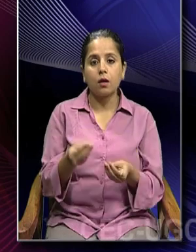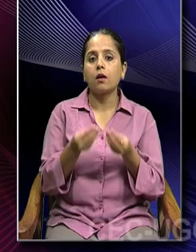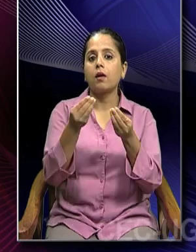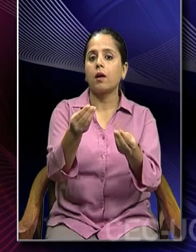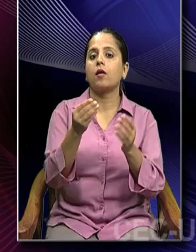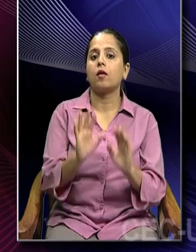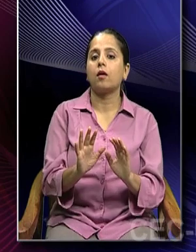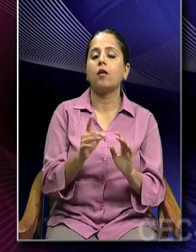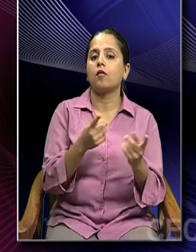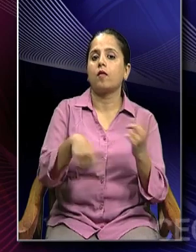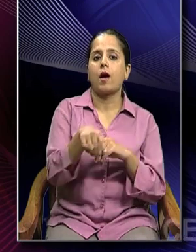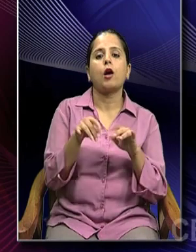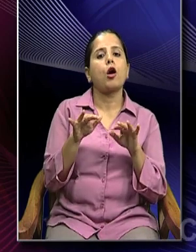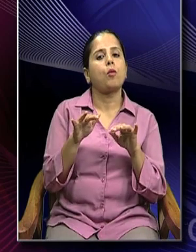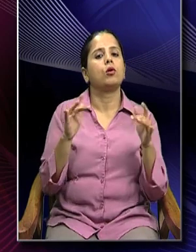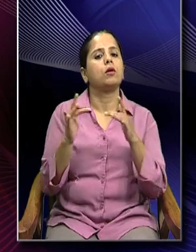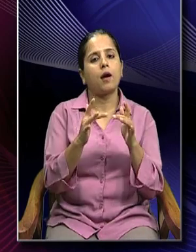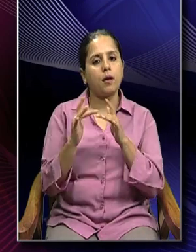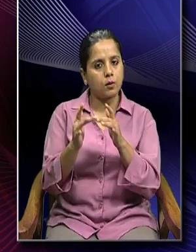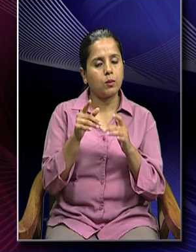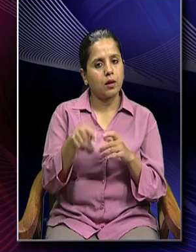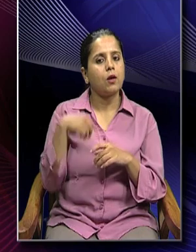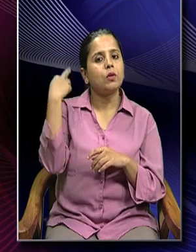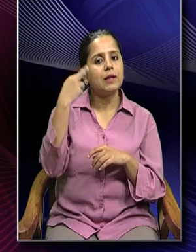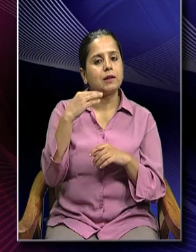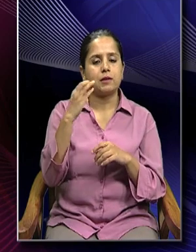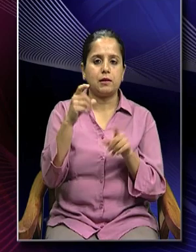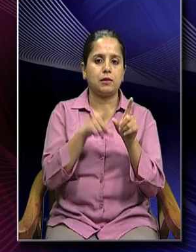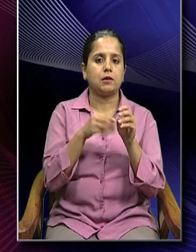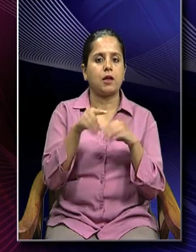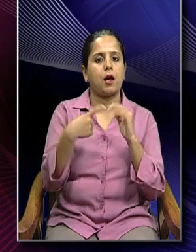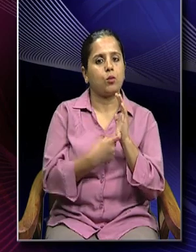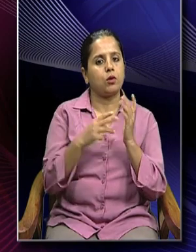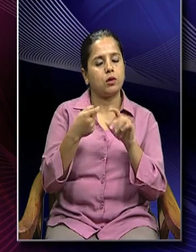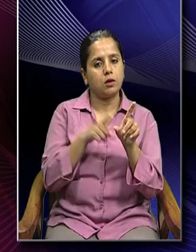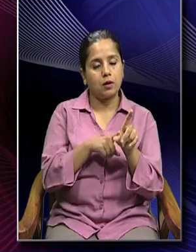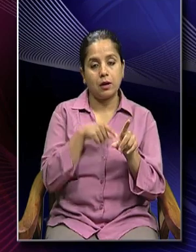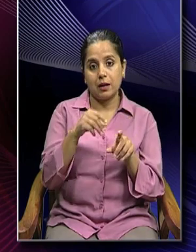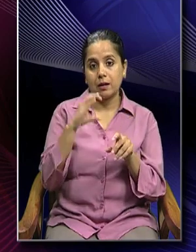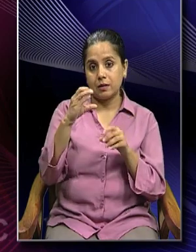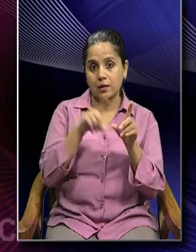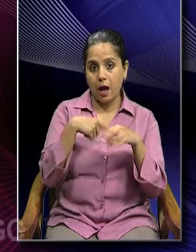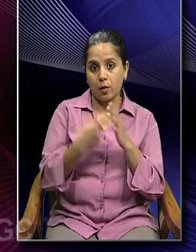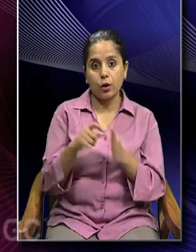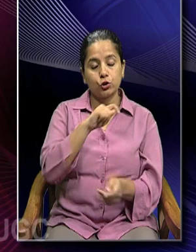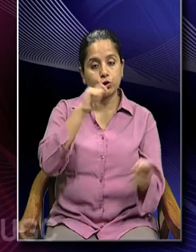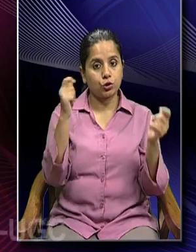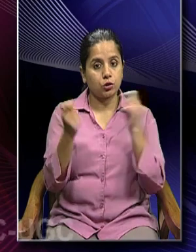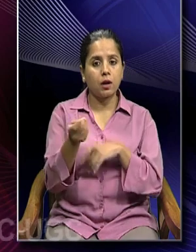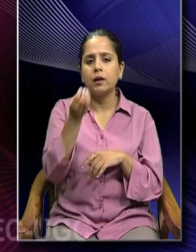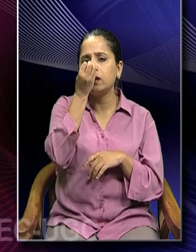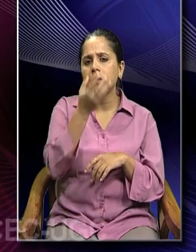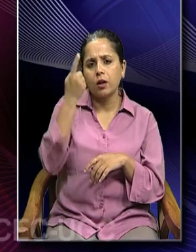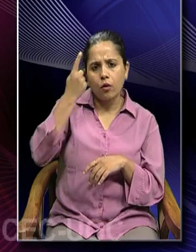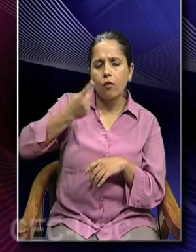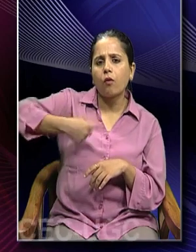through computer networks, and that is why we call it cybernity. In fact, the cyber revolution, it has made it easier for